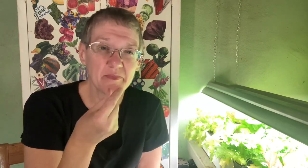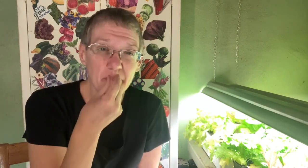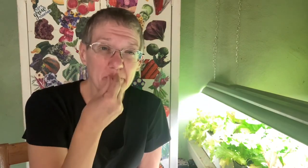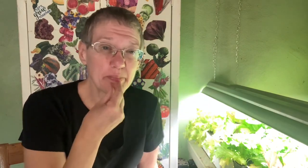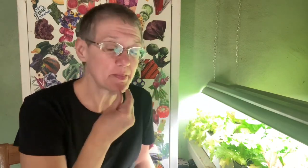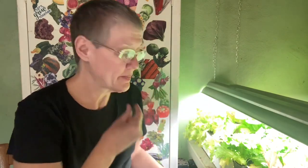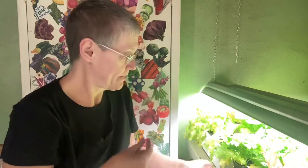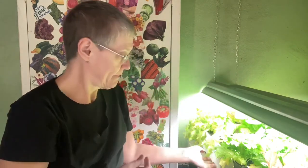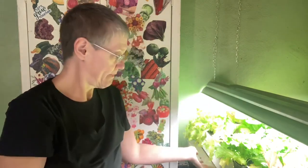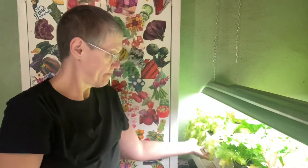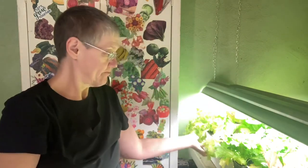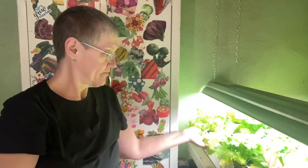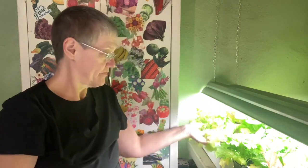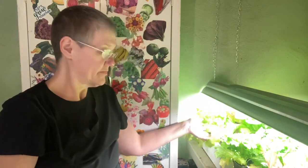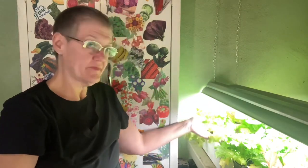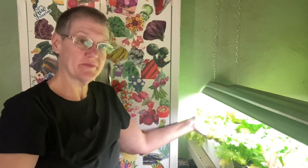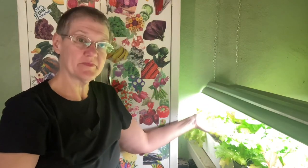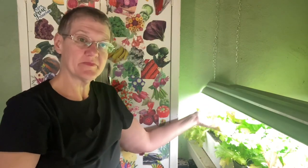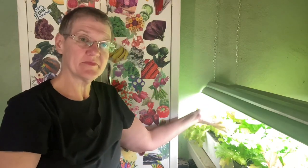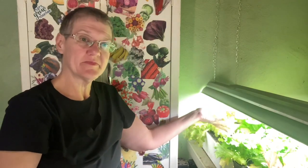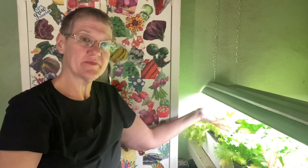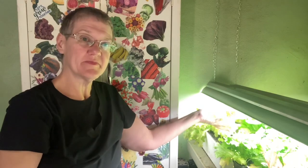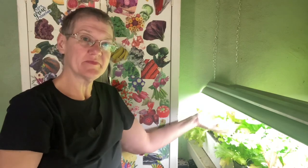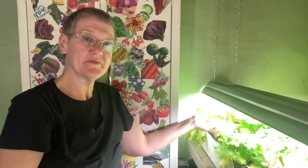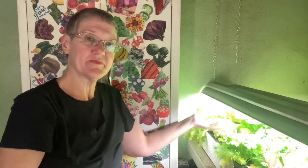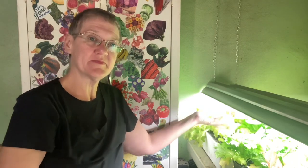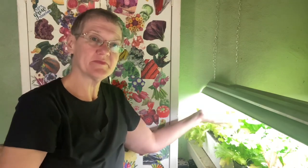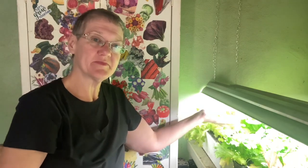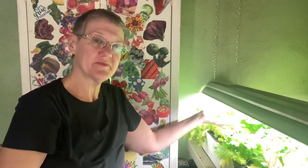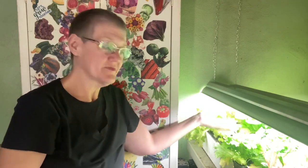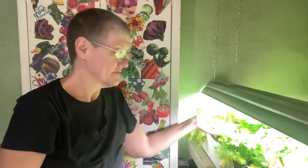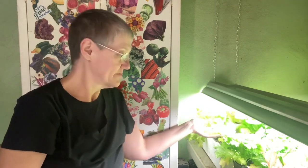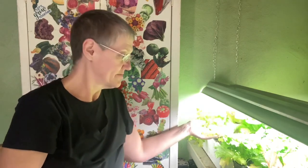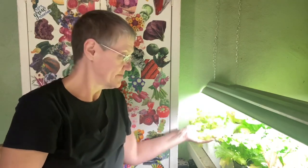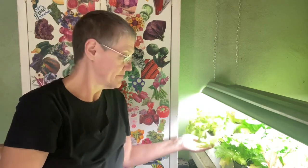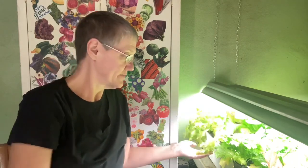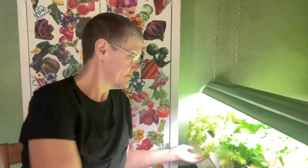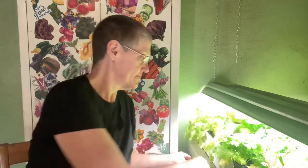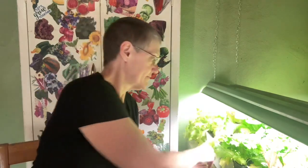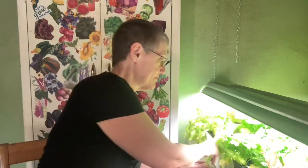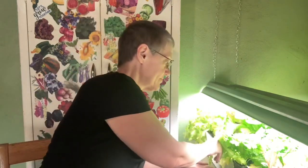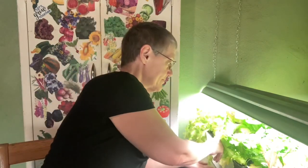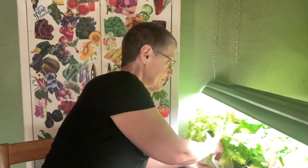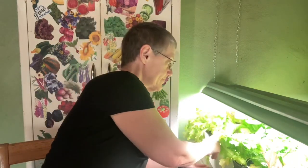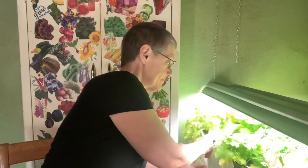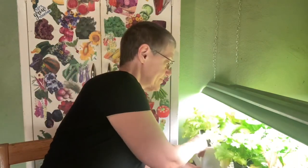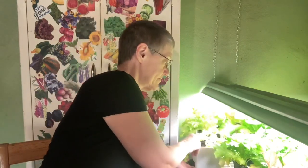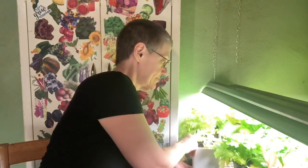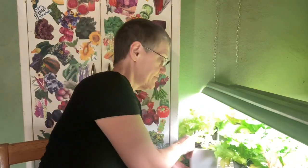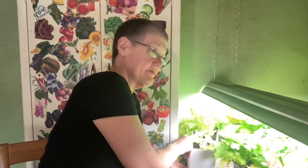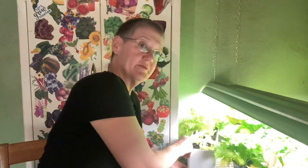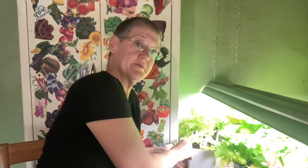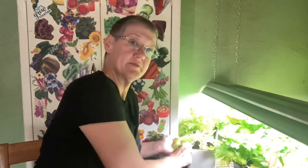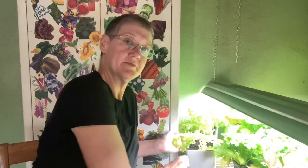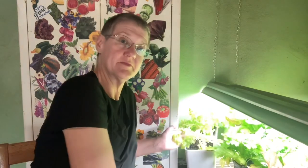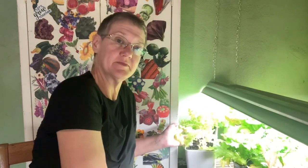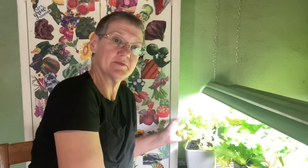Now, if you notice this really thin head of lettuce, that's because, here, let me show you.